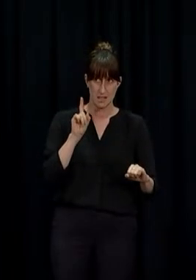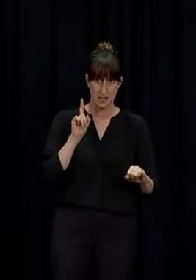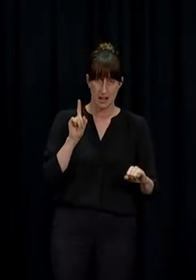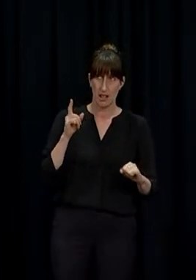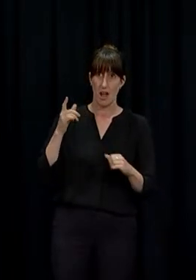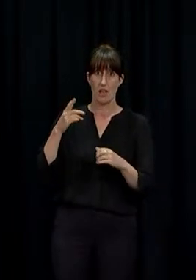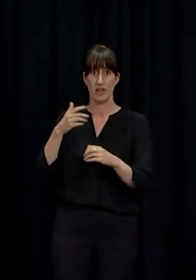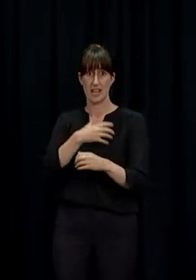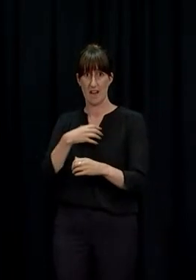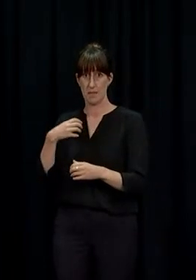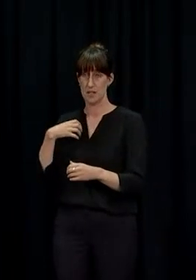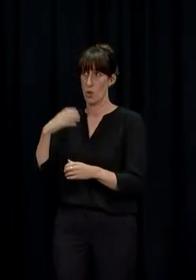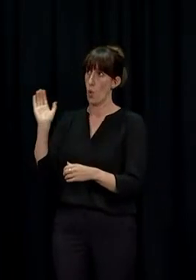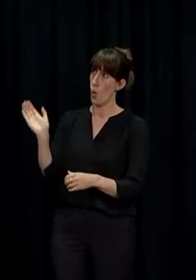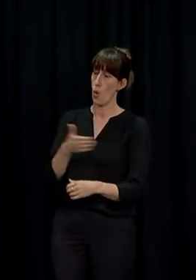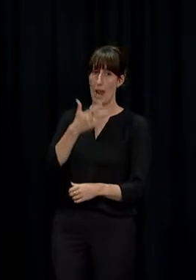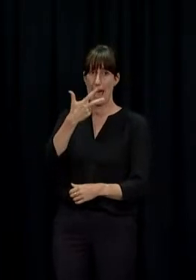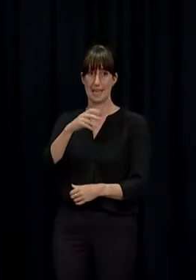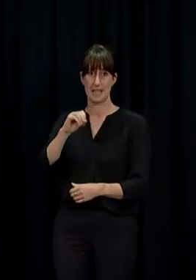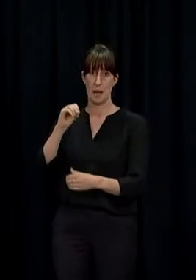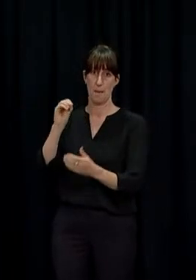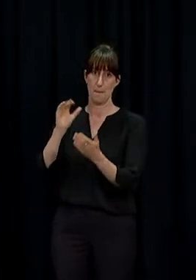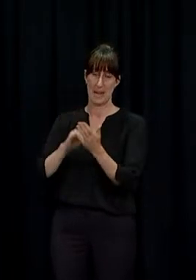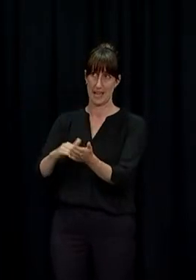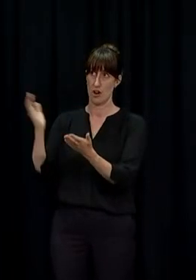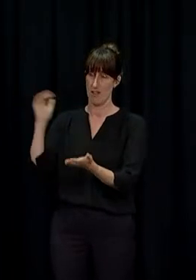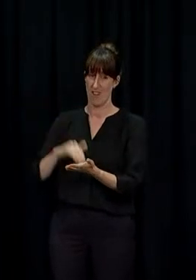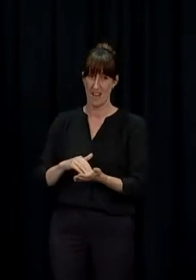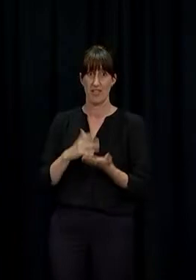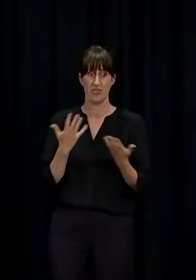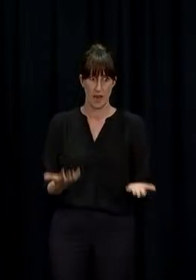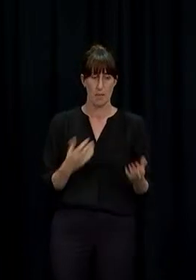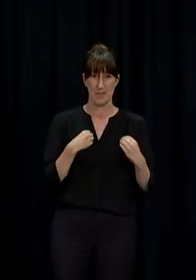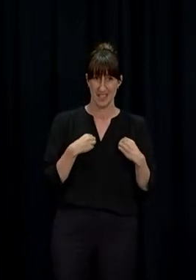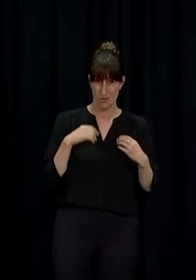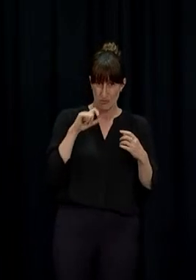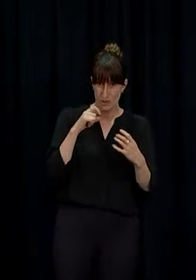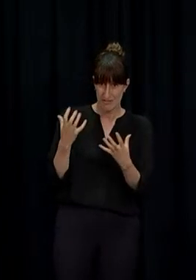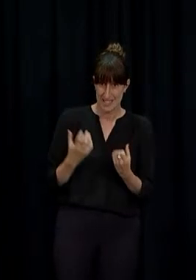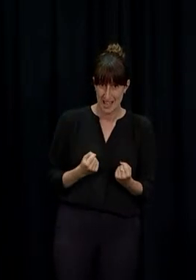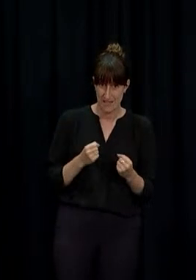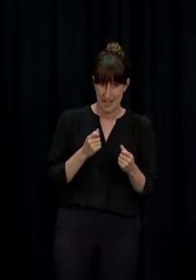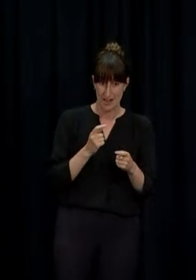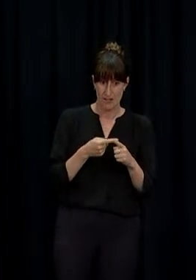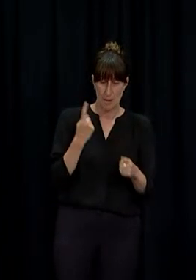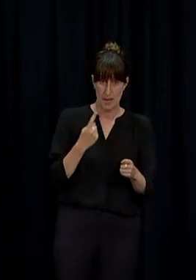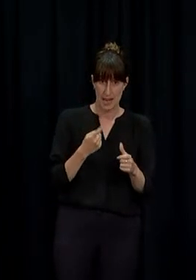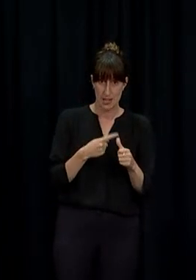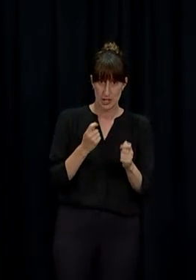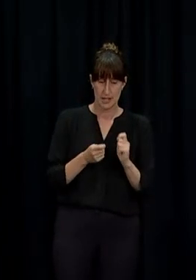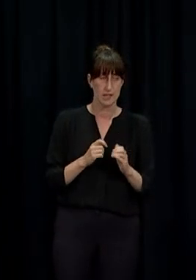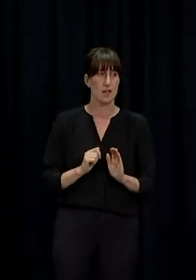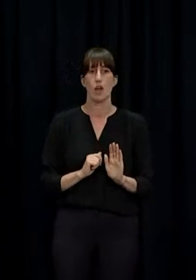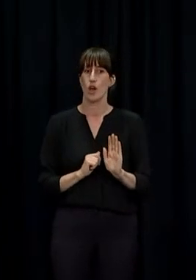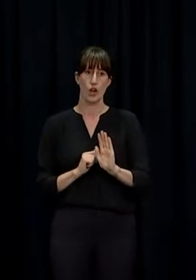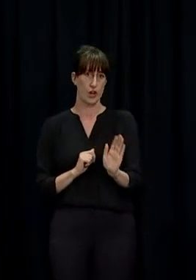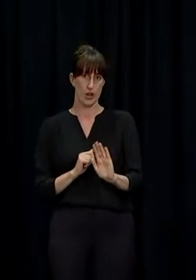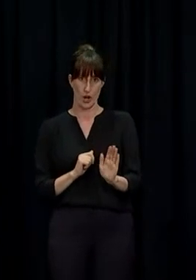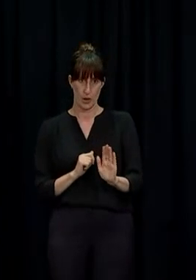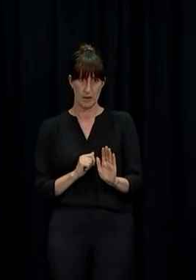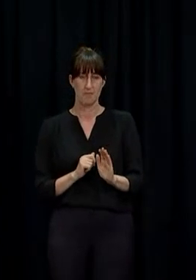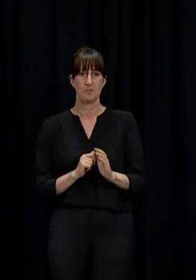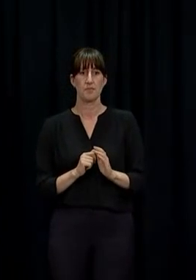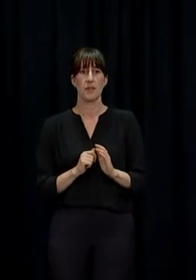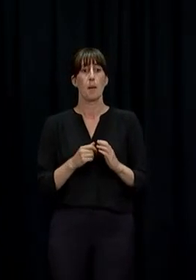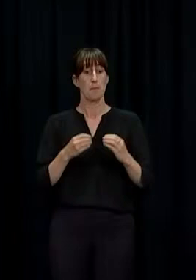not the case. Businesses, this is an interim measure, and businesses can and will be able to access rapid antigen tests,